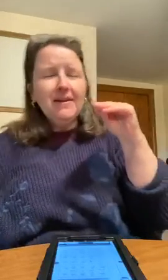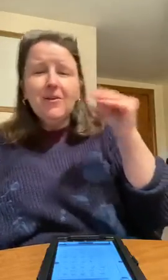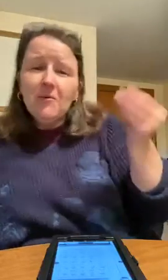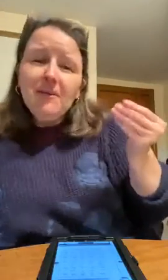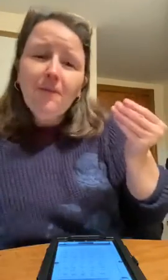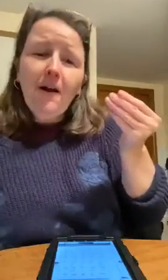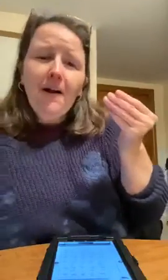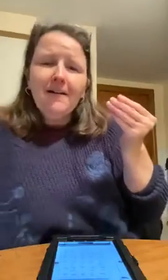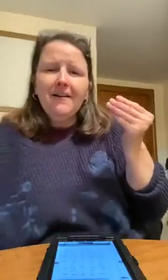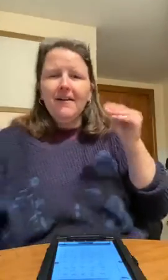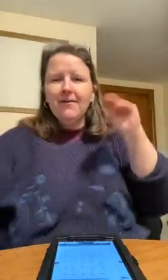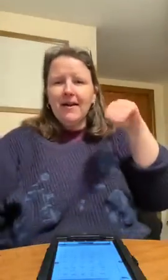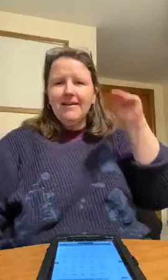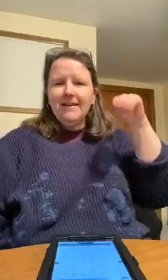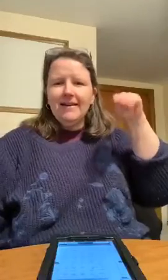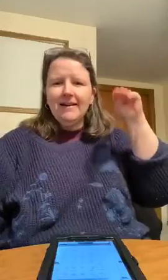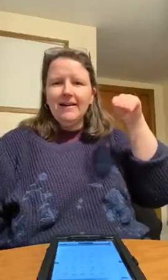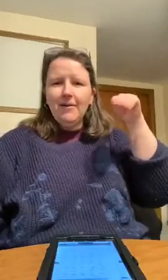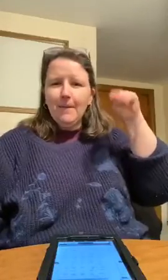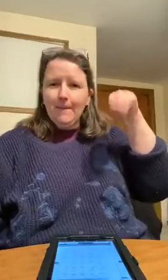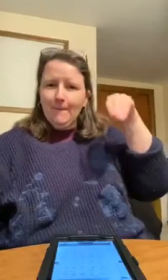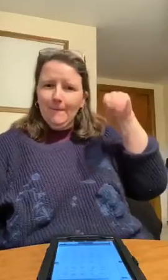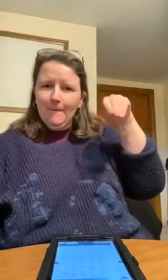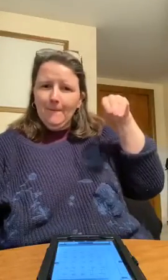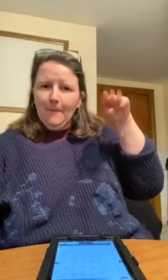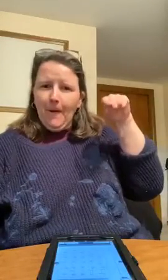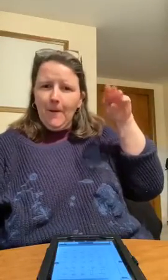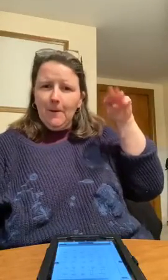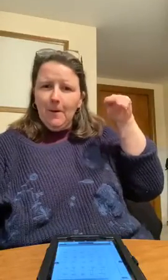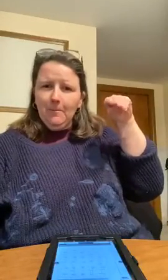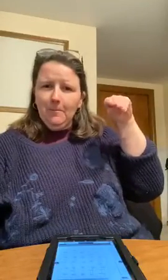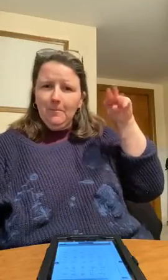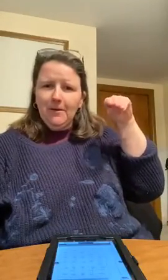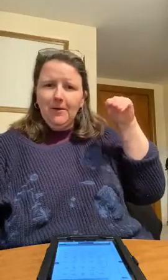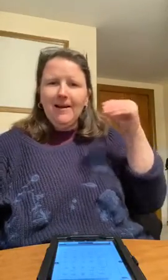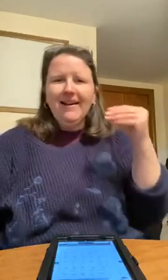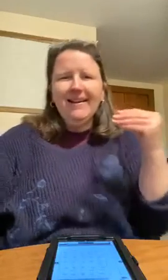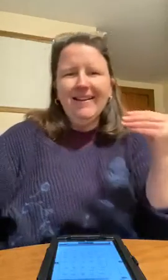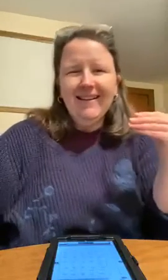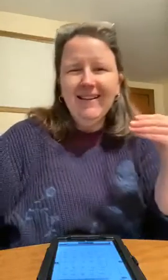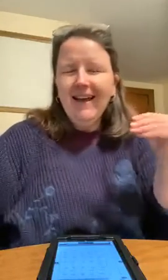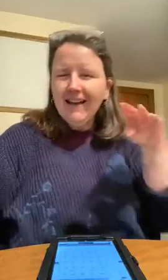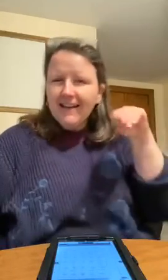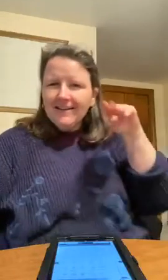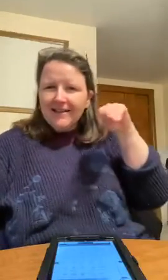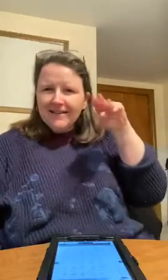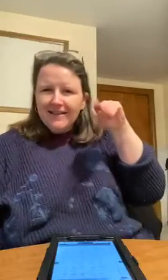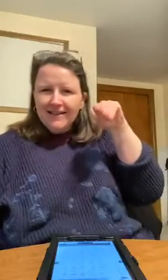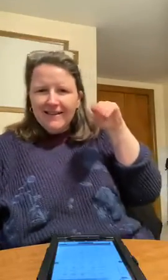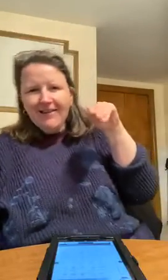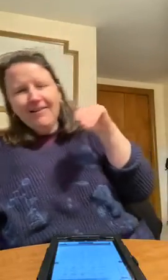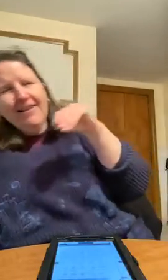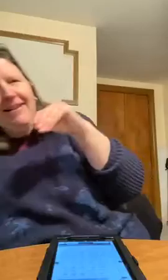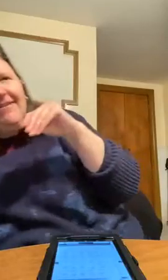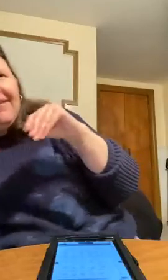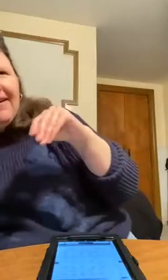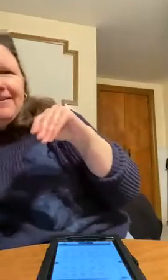Kermit the Frog. Okay, you can kind of like, how you doing? Kind of like the little,